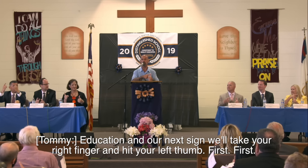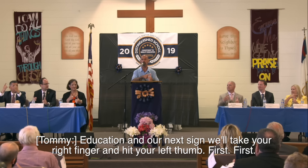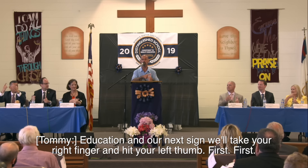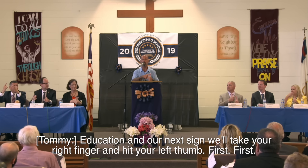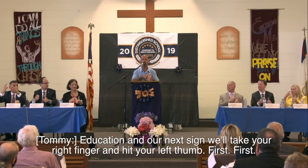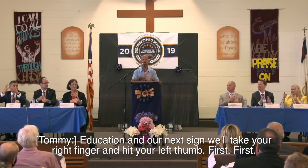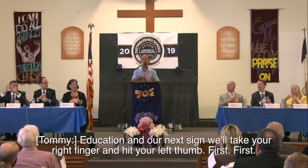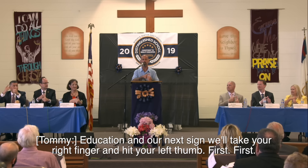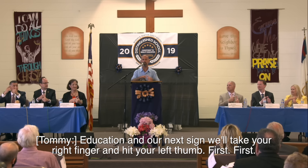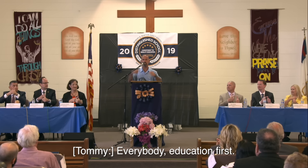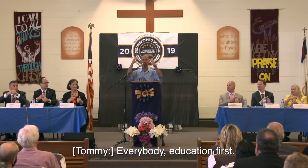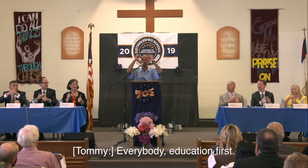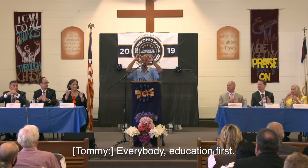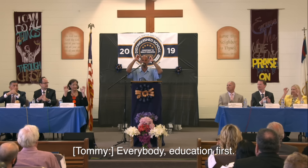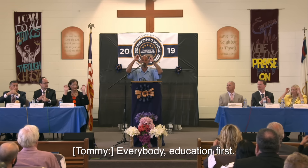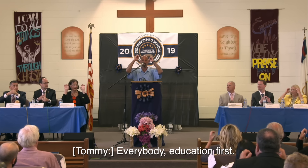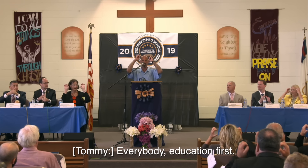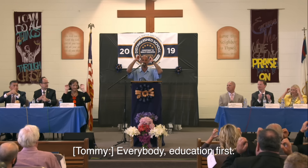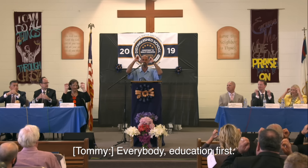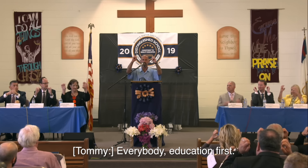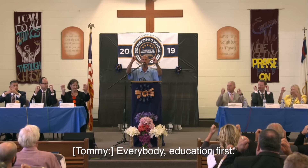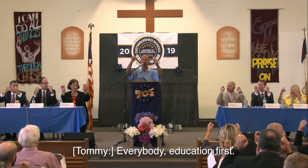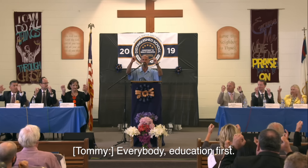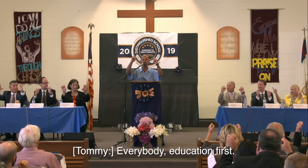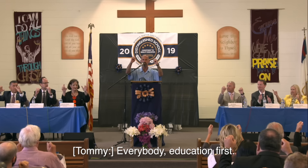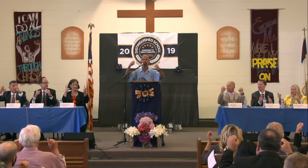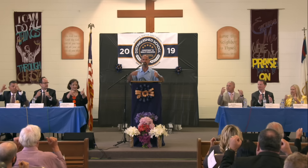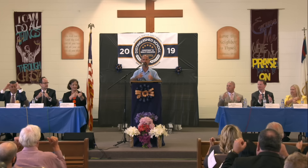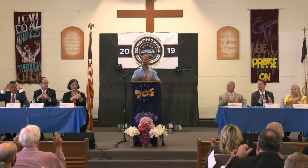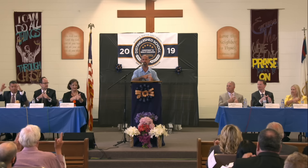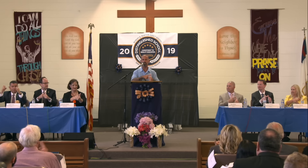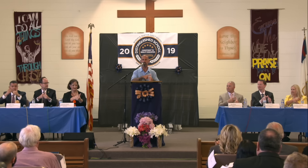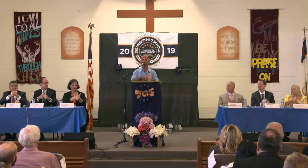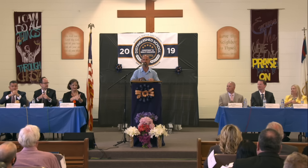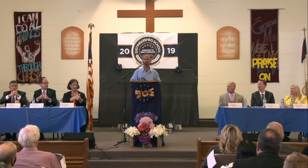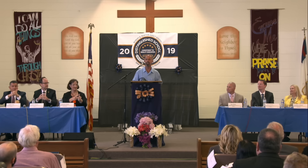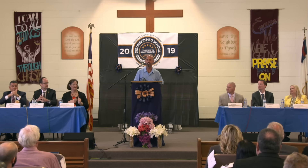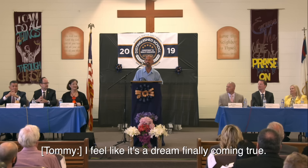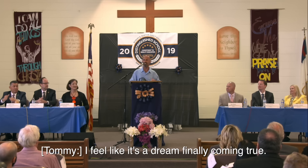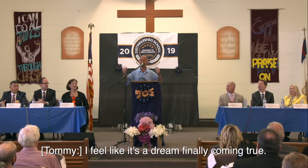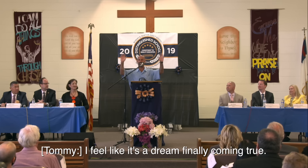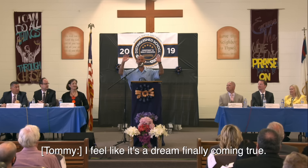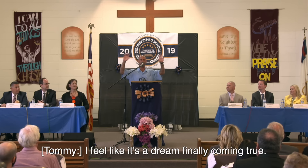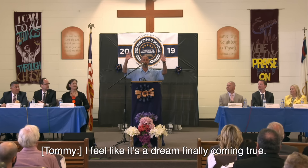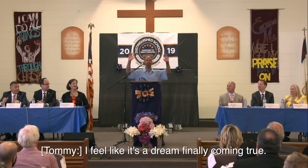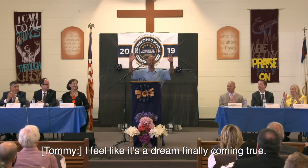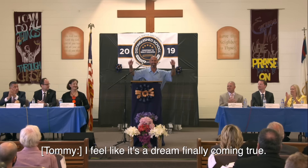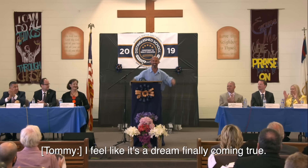first. First. Everybody, education first. I feel like it's a dream